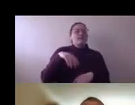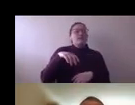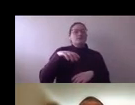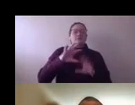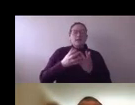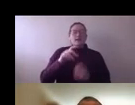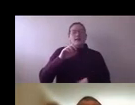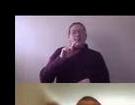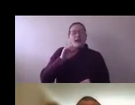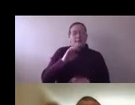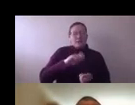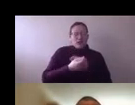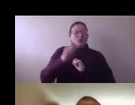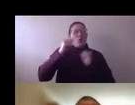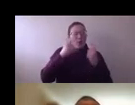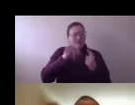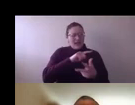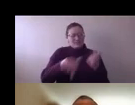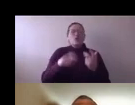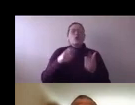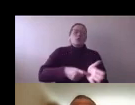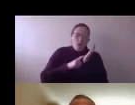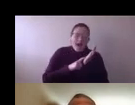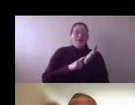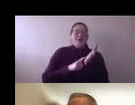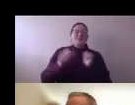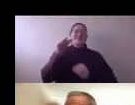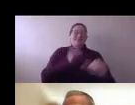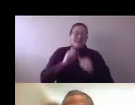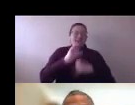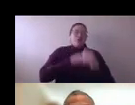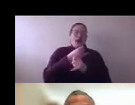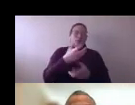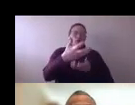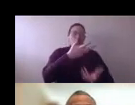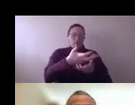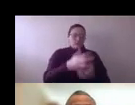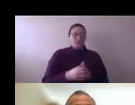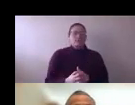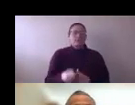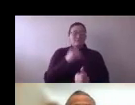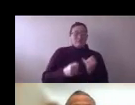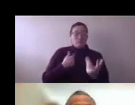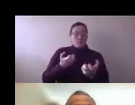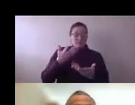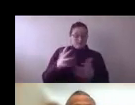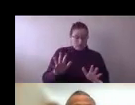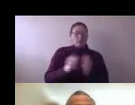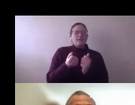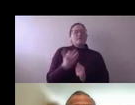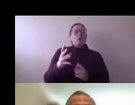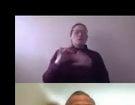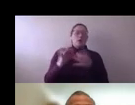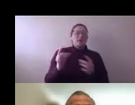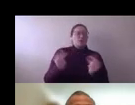require international scientific interactions. Okay, so finally, I want to end here with a few quick comments.